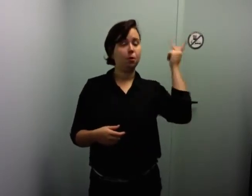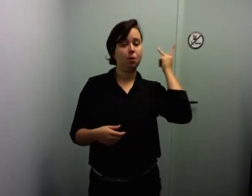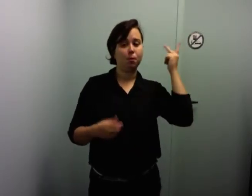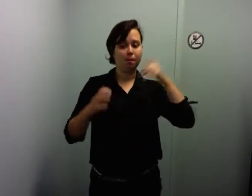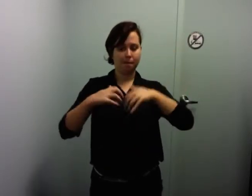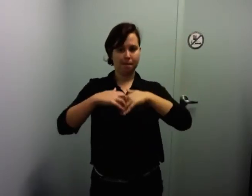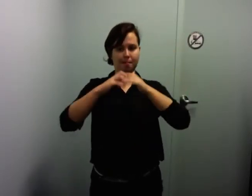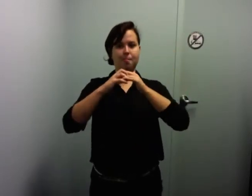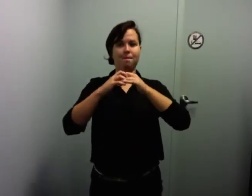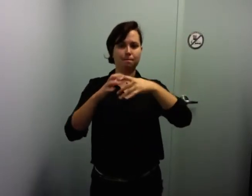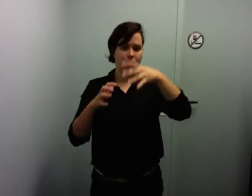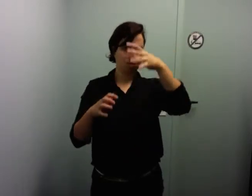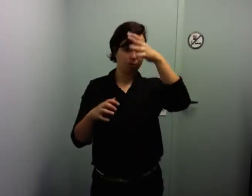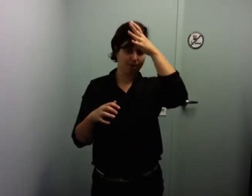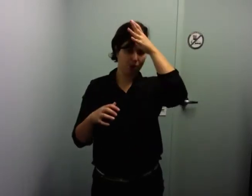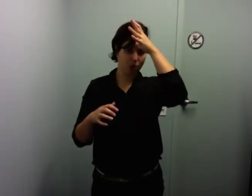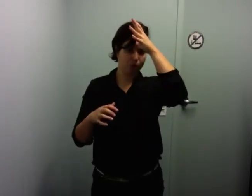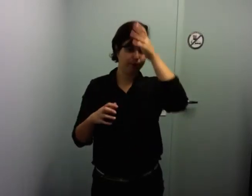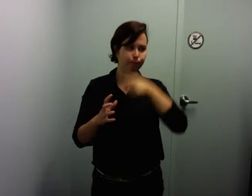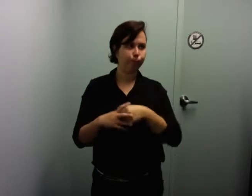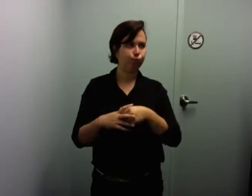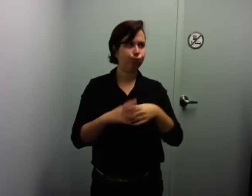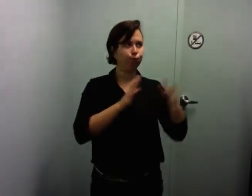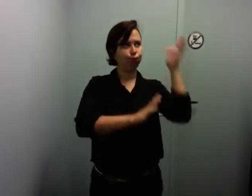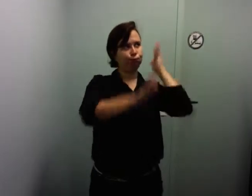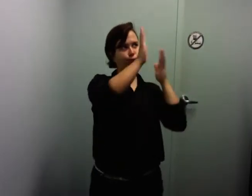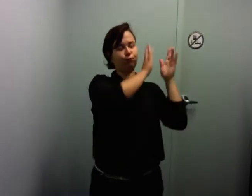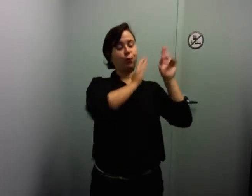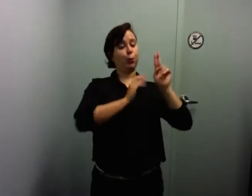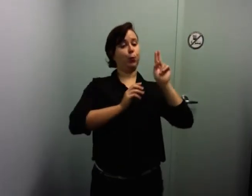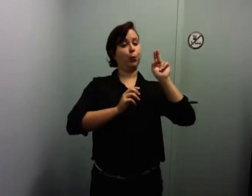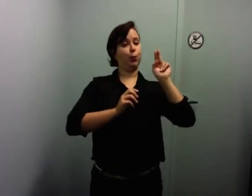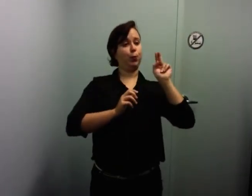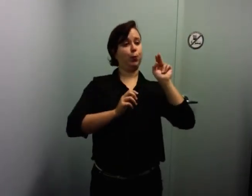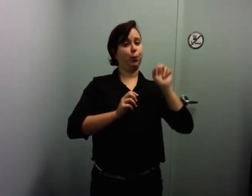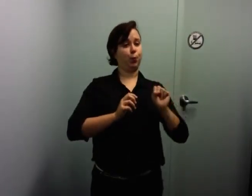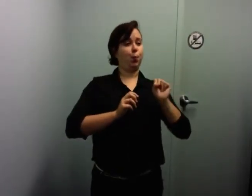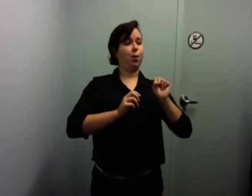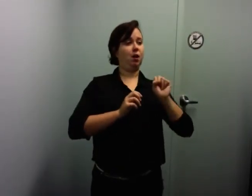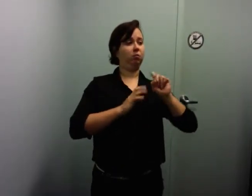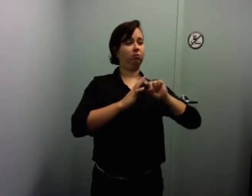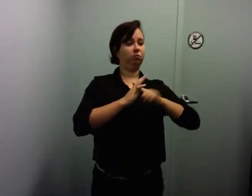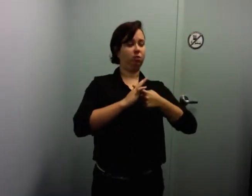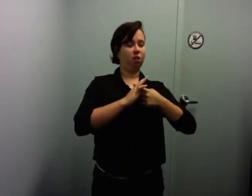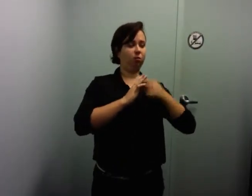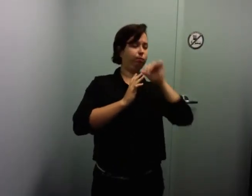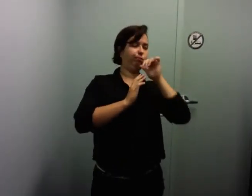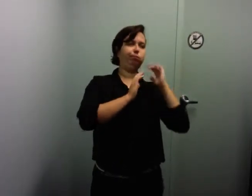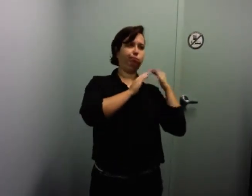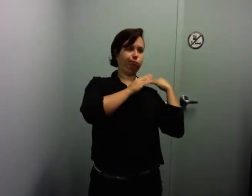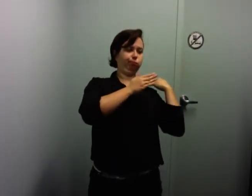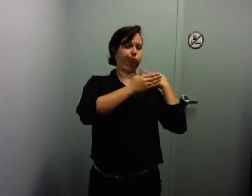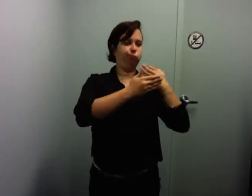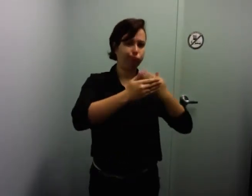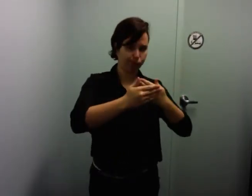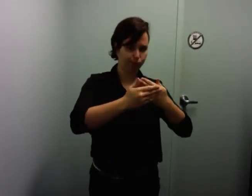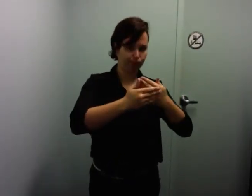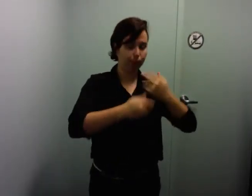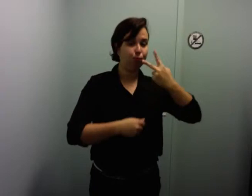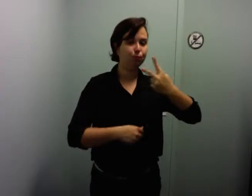of the United States, I don't want to go back that far, we had two men of very different background and very different